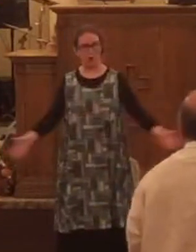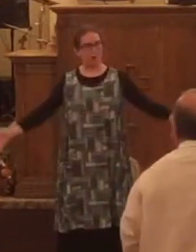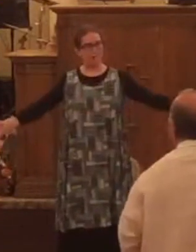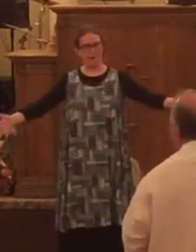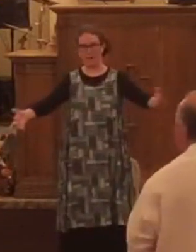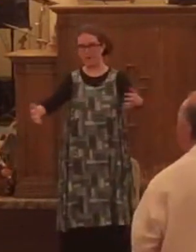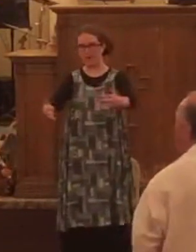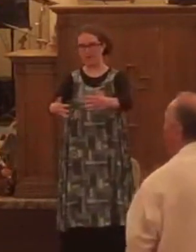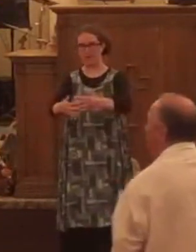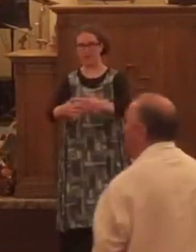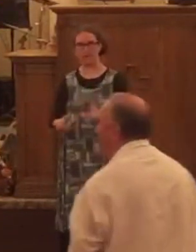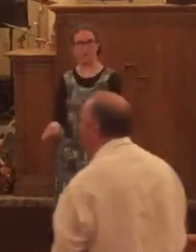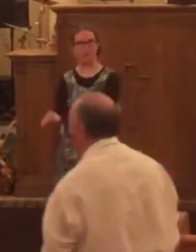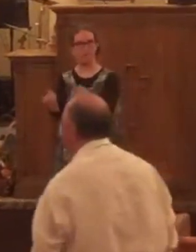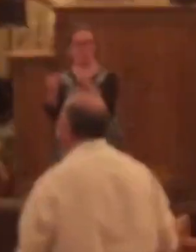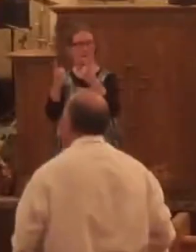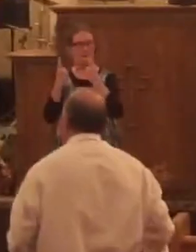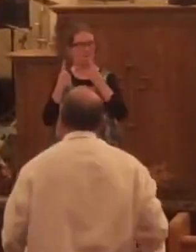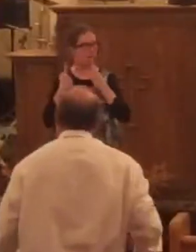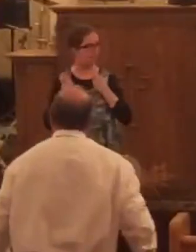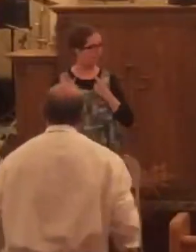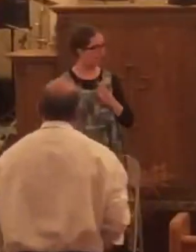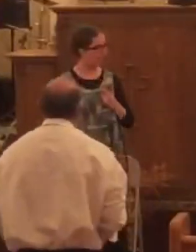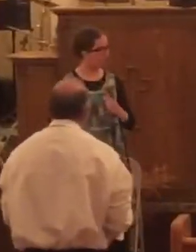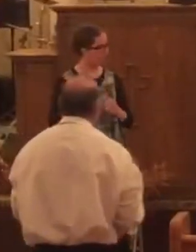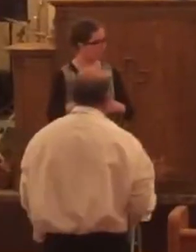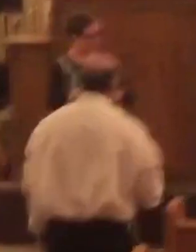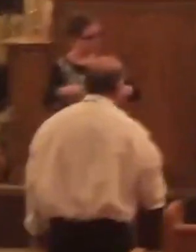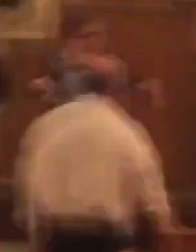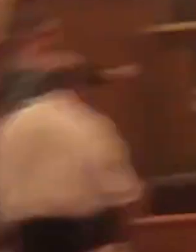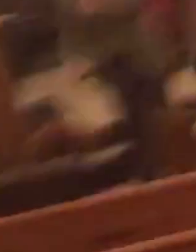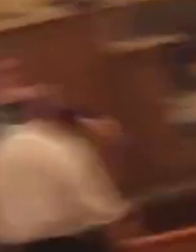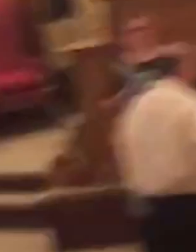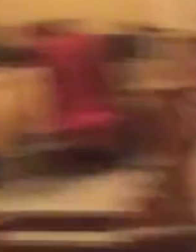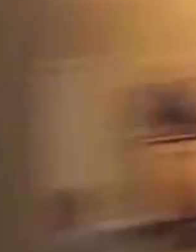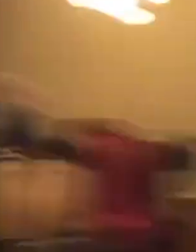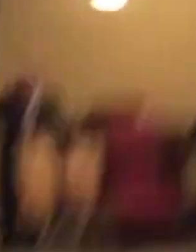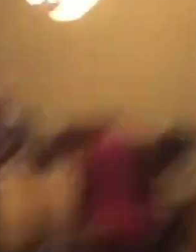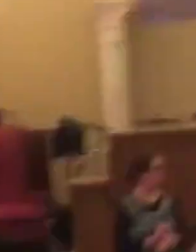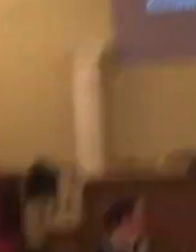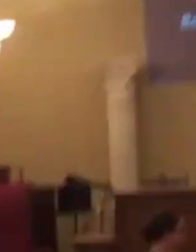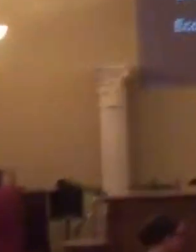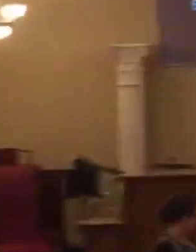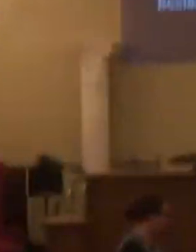Tonight. Let's all come up around. Amen. The altar tonight. Hallelujah.